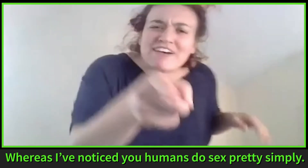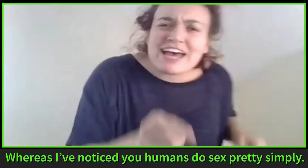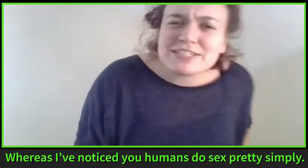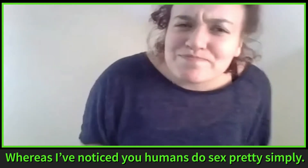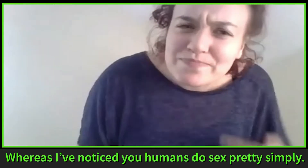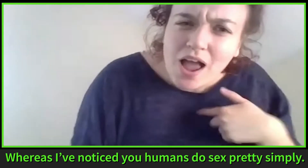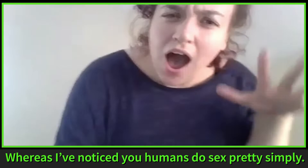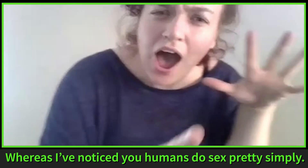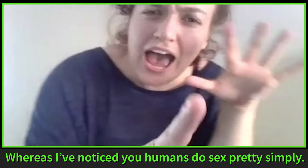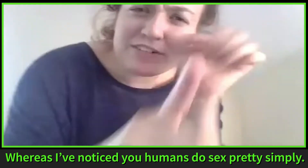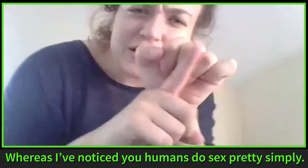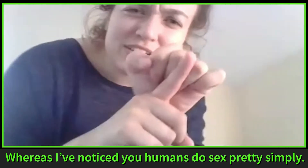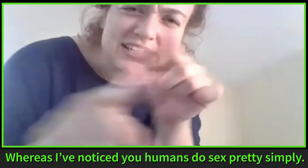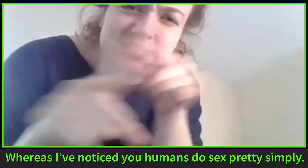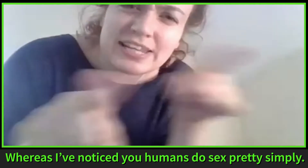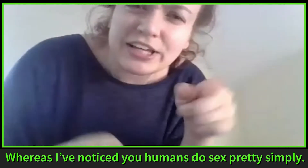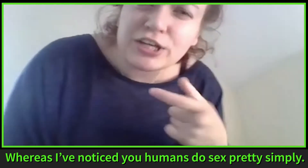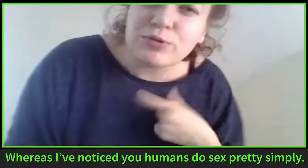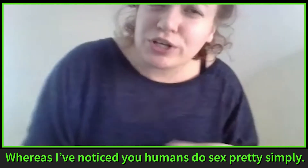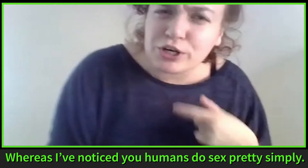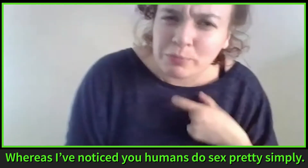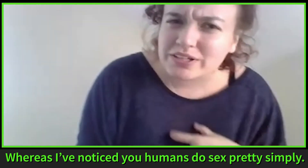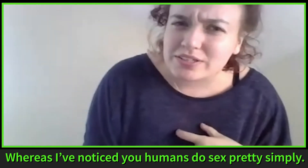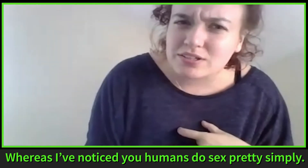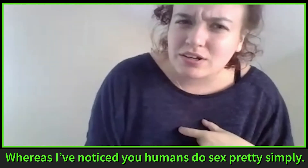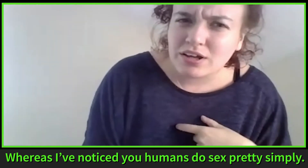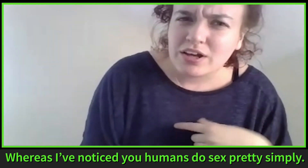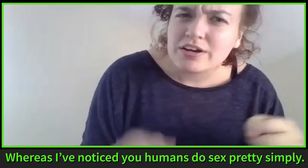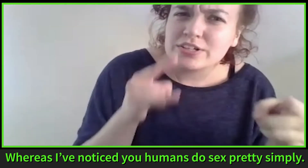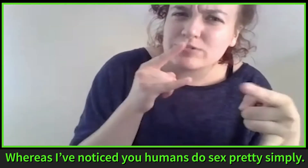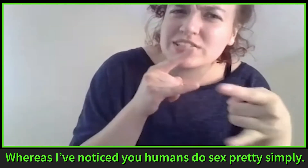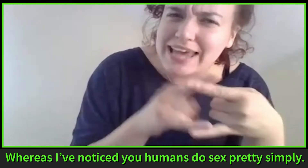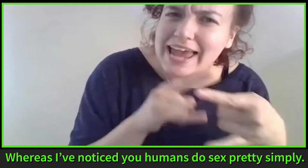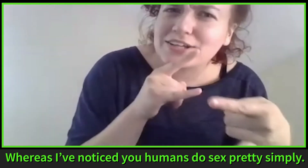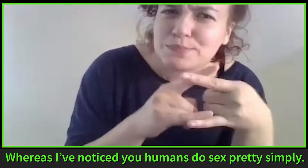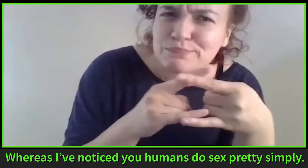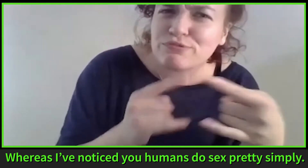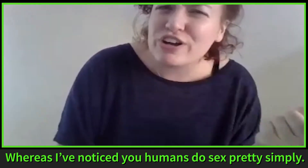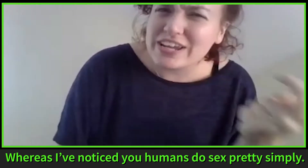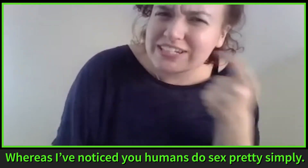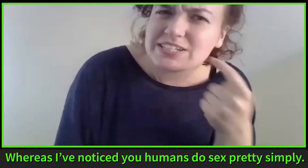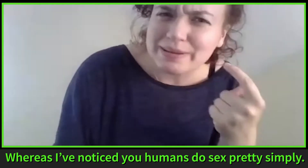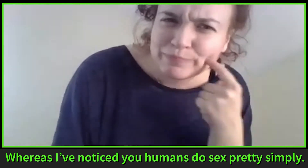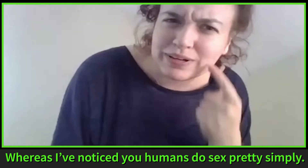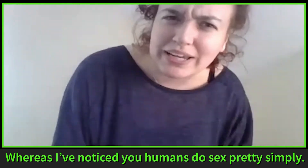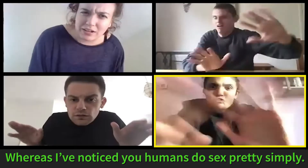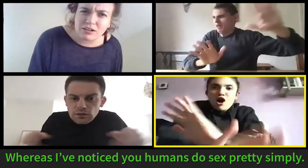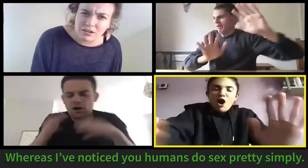Whereas I've noticed that you humans do sex pretty simply.